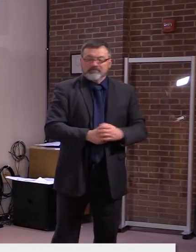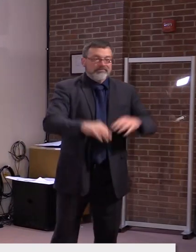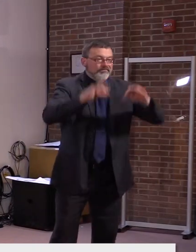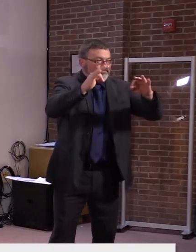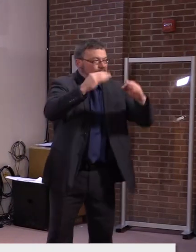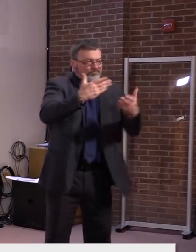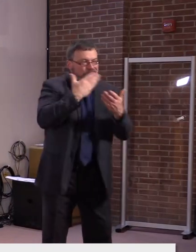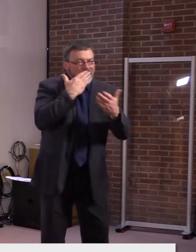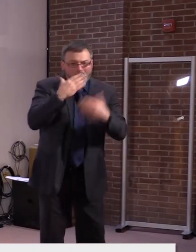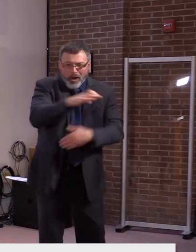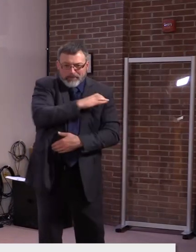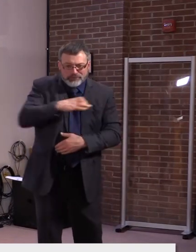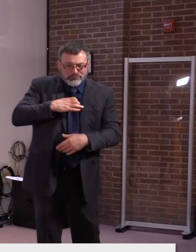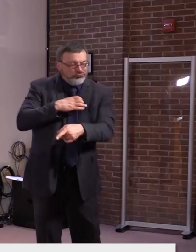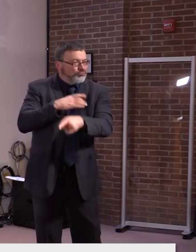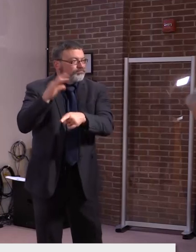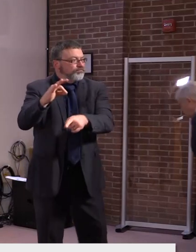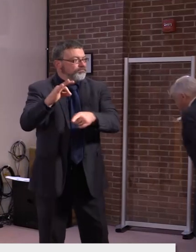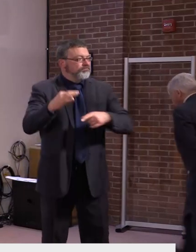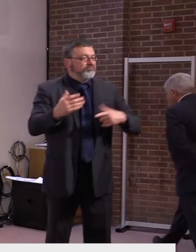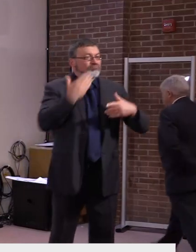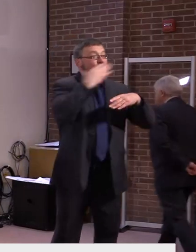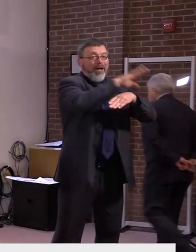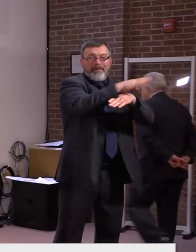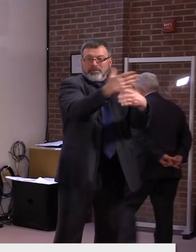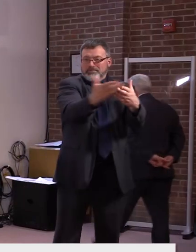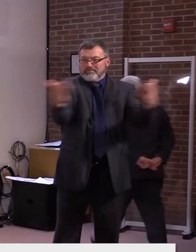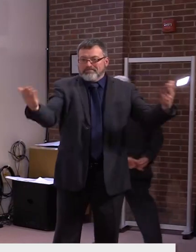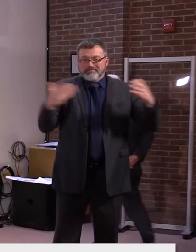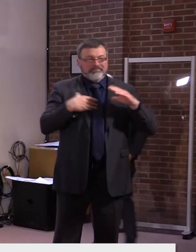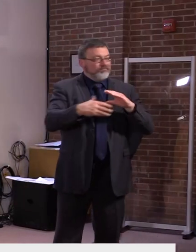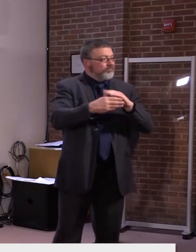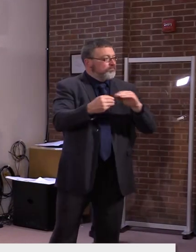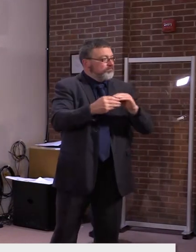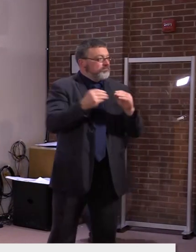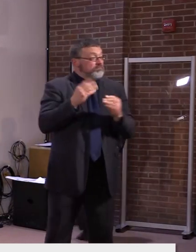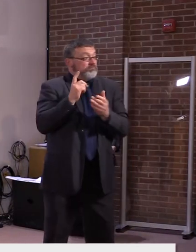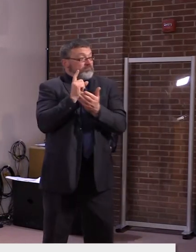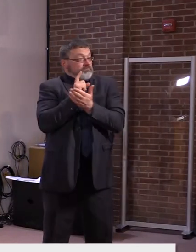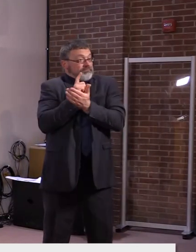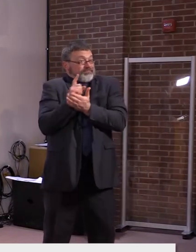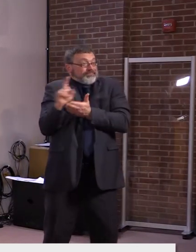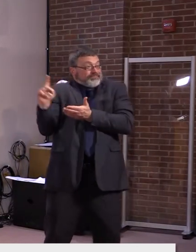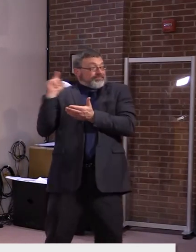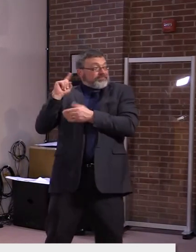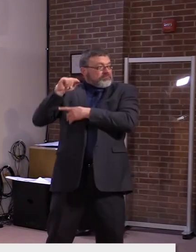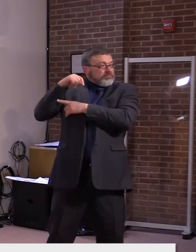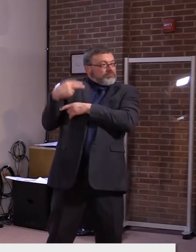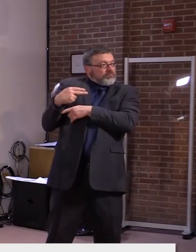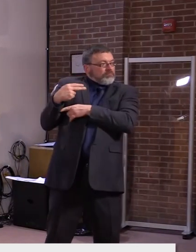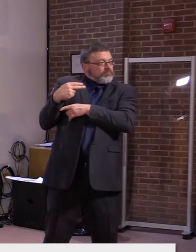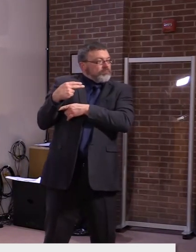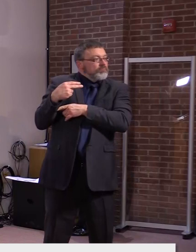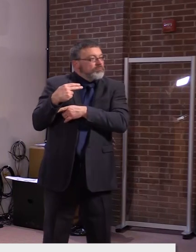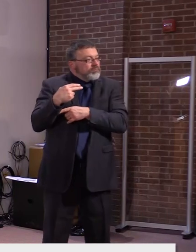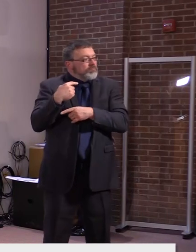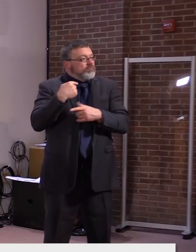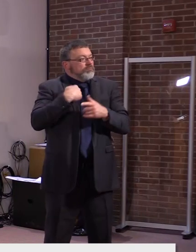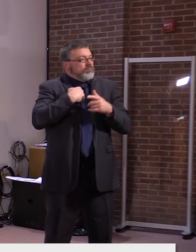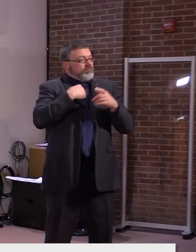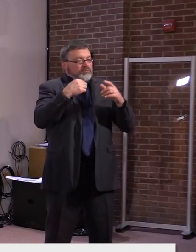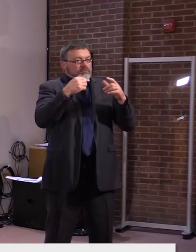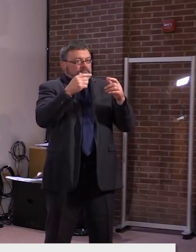Thank you, Commissioner Picek. Good afternoon. Last Thursday, we released our revised contact tracing recommendations. These